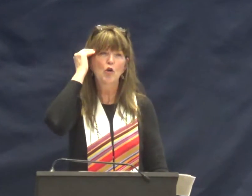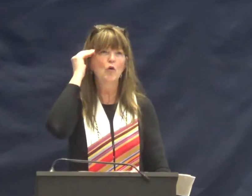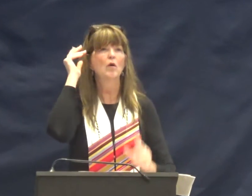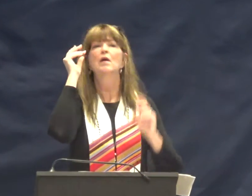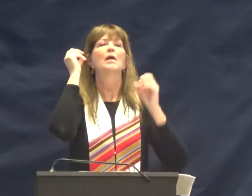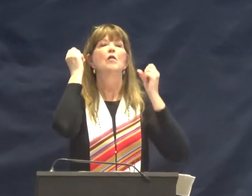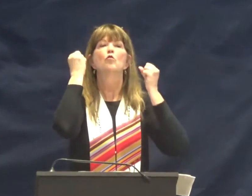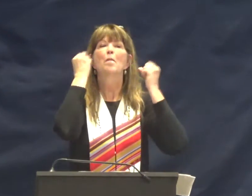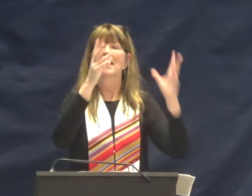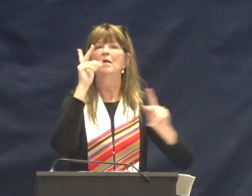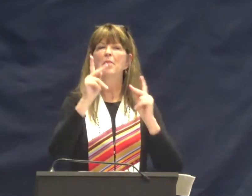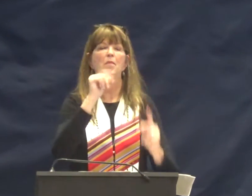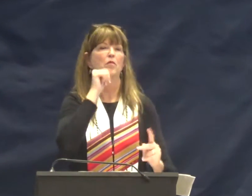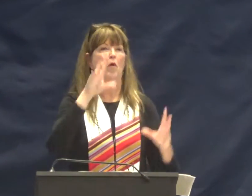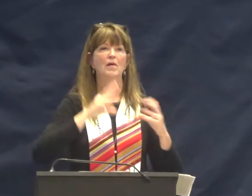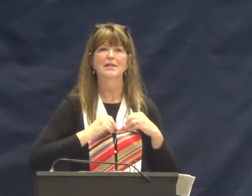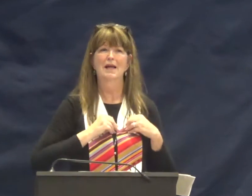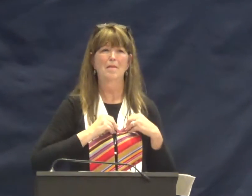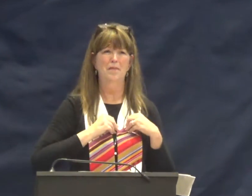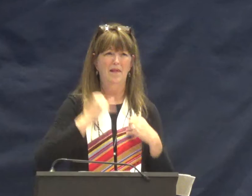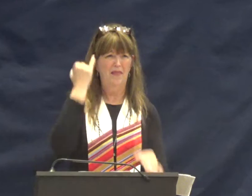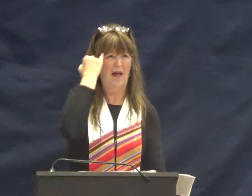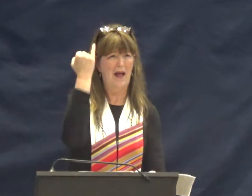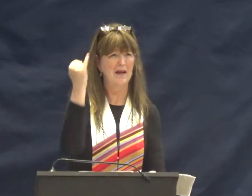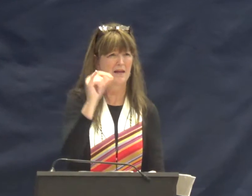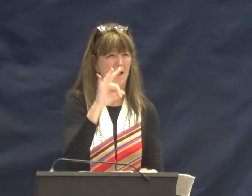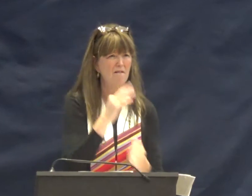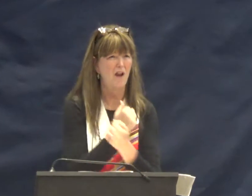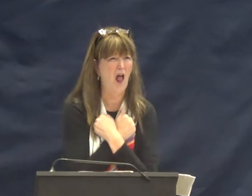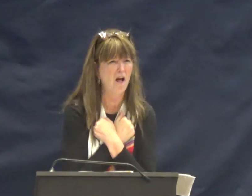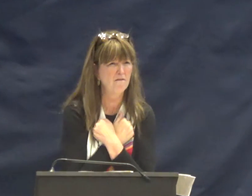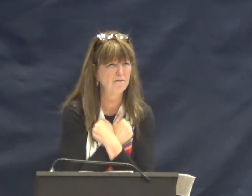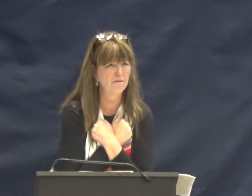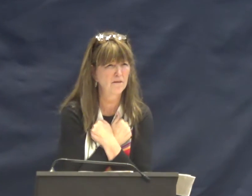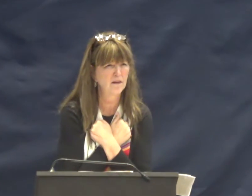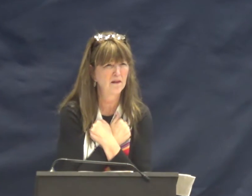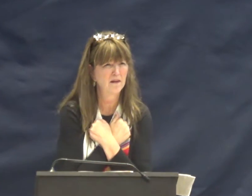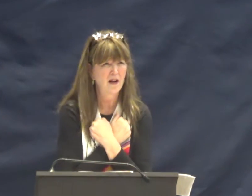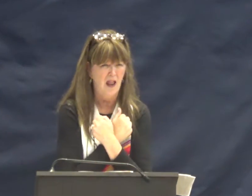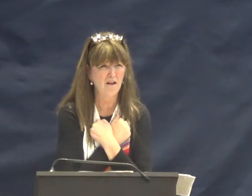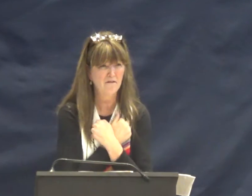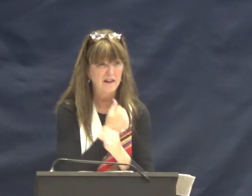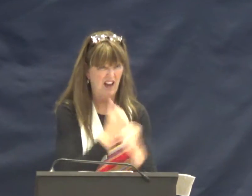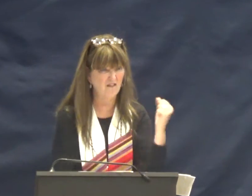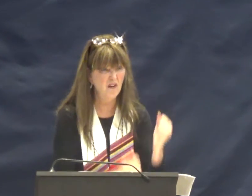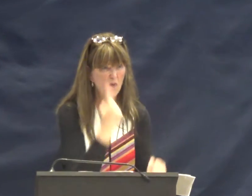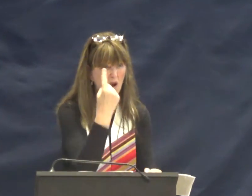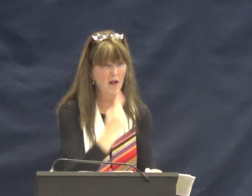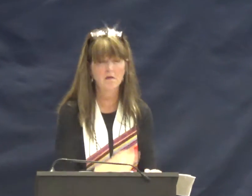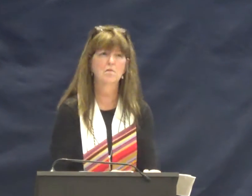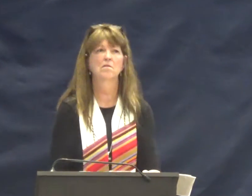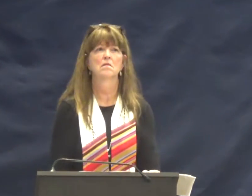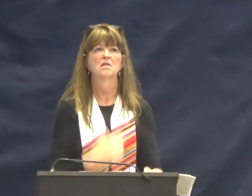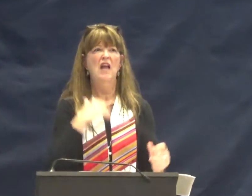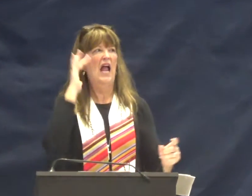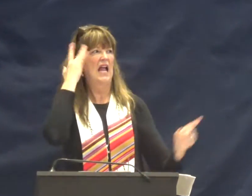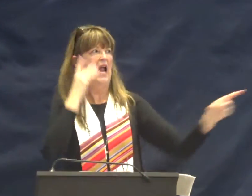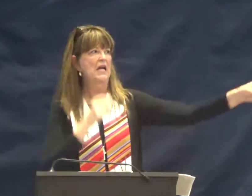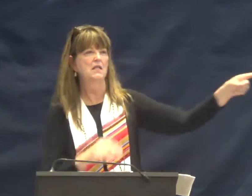division, but he knew there were so many people who would not accept that idea of love, love for